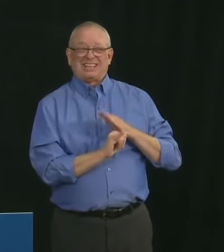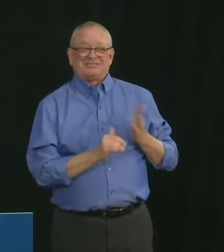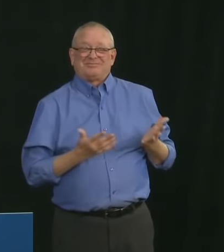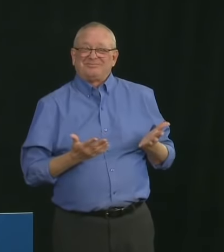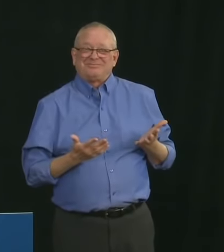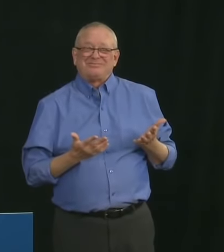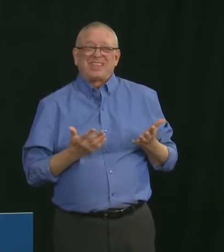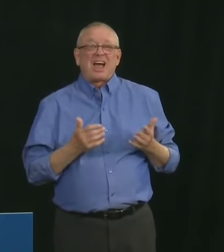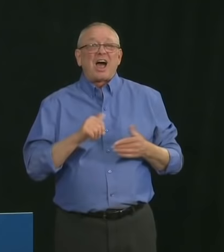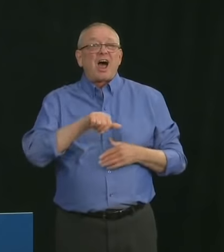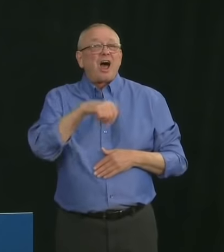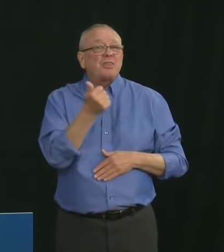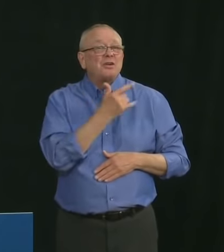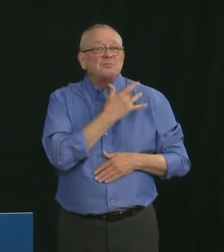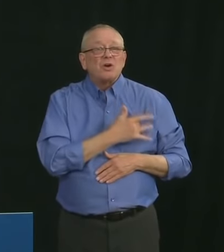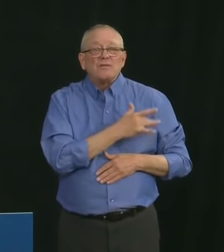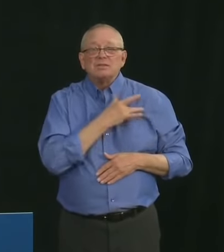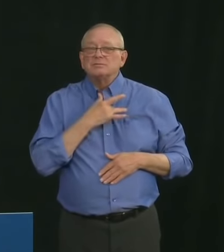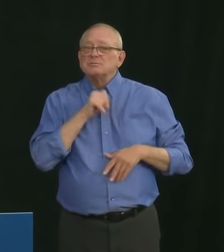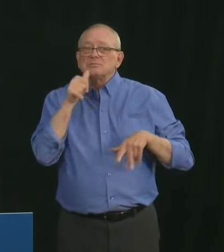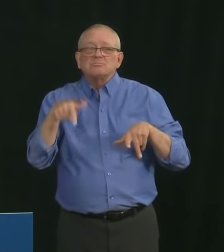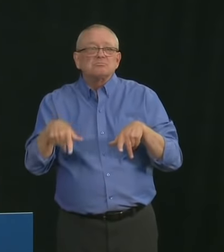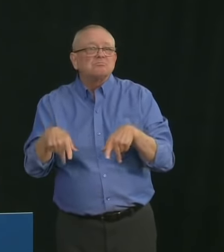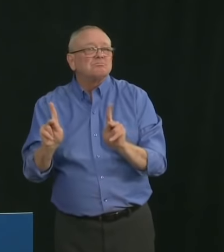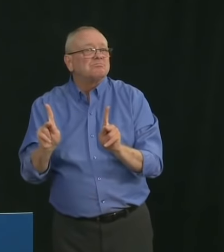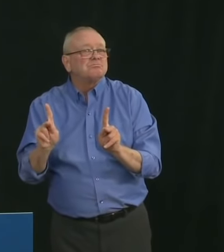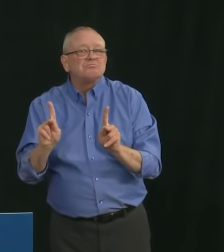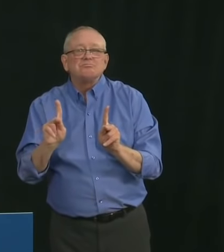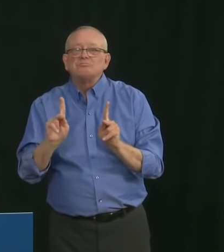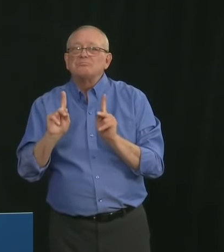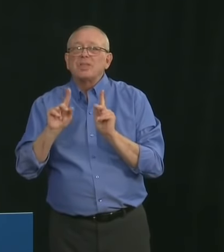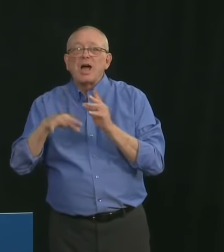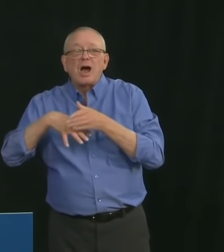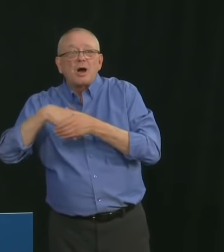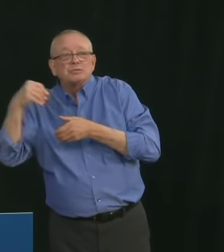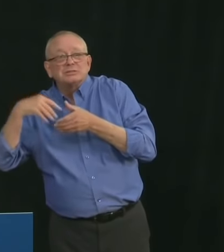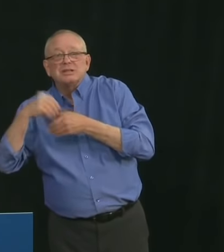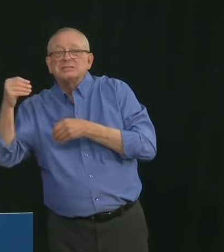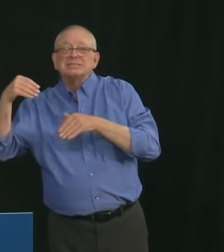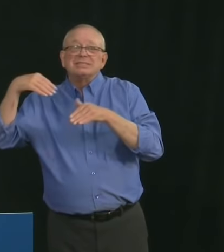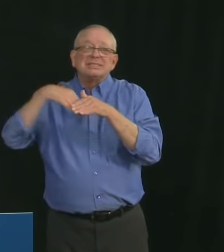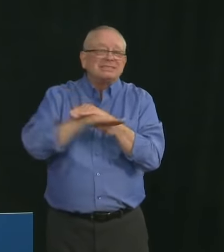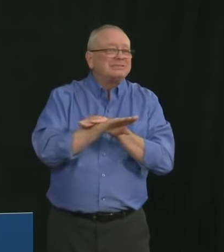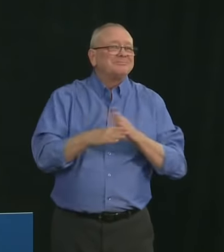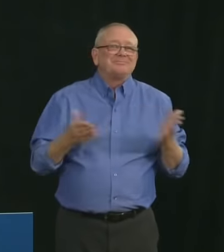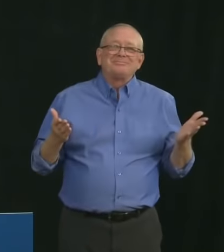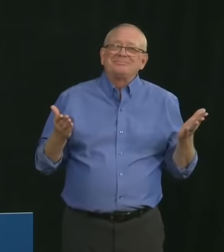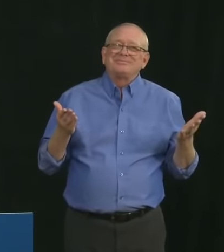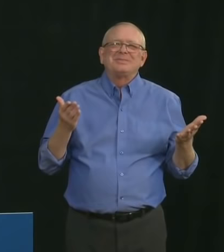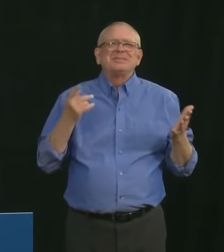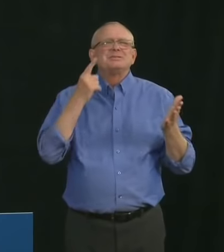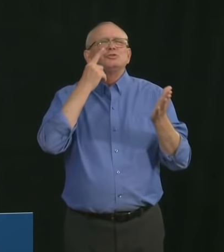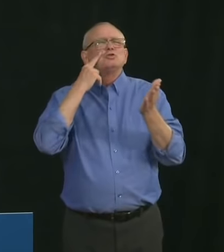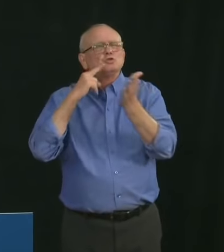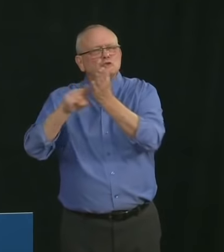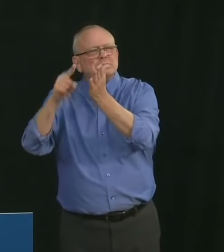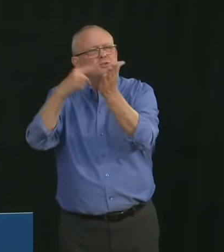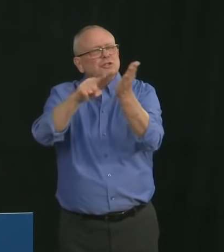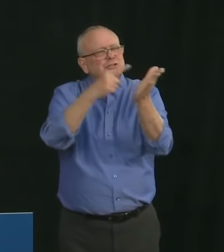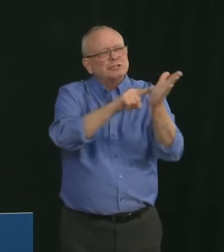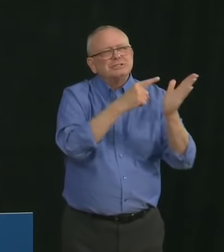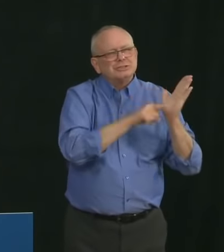enter. So it would be important for Albertans to check out those details before they plan a trip. And again, because right now